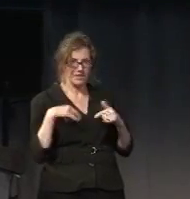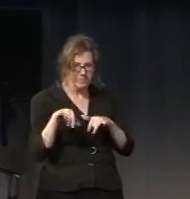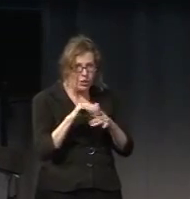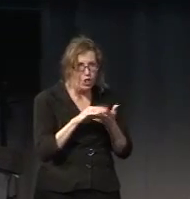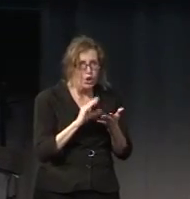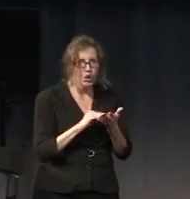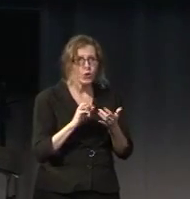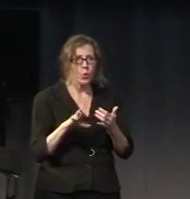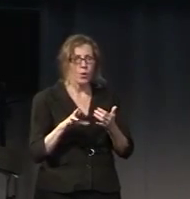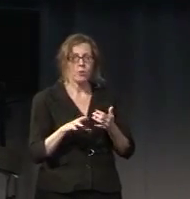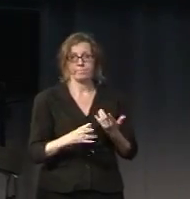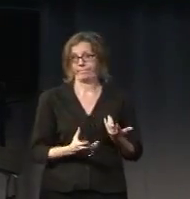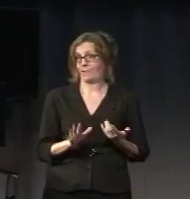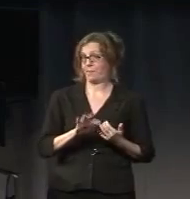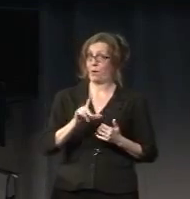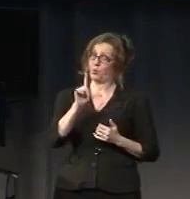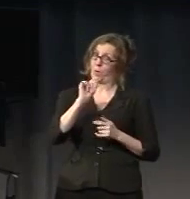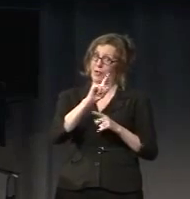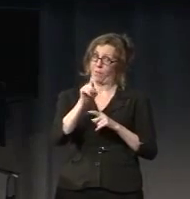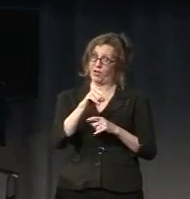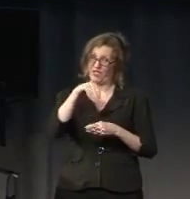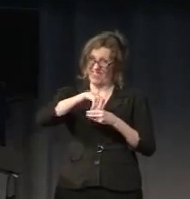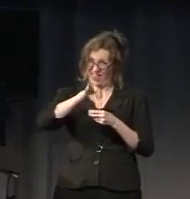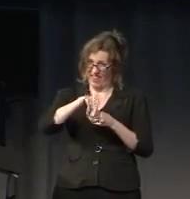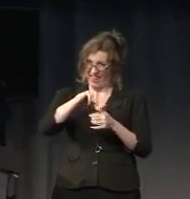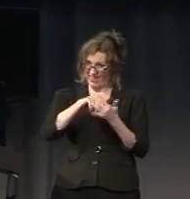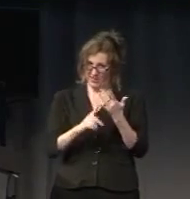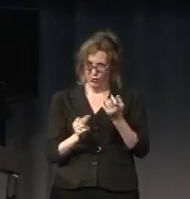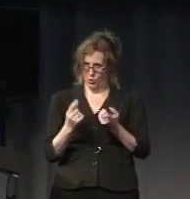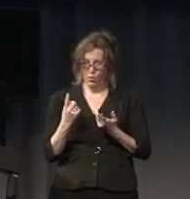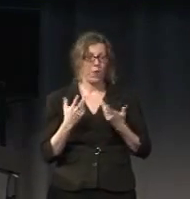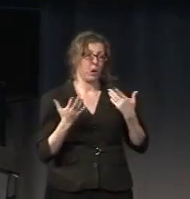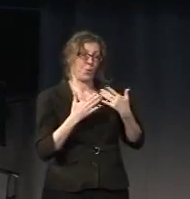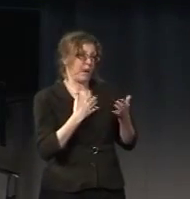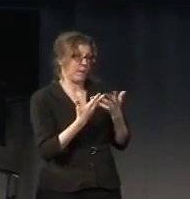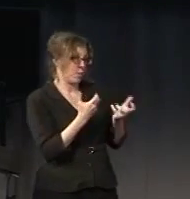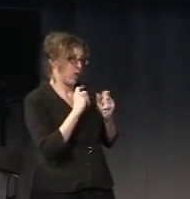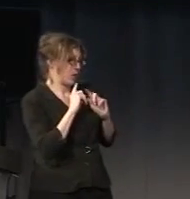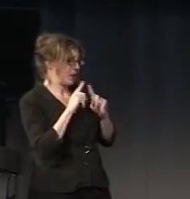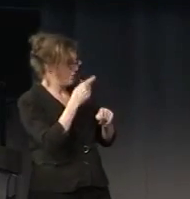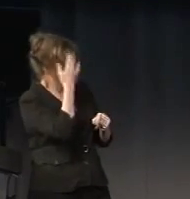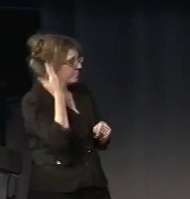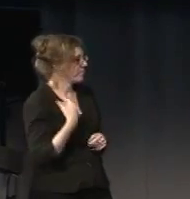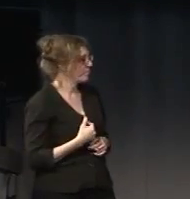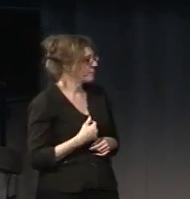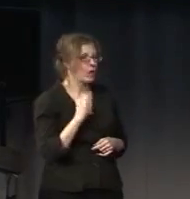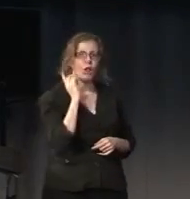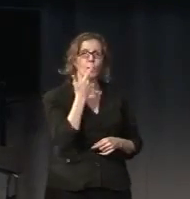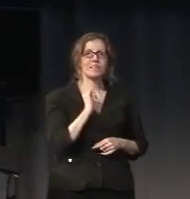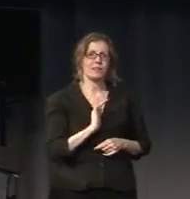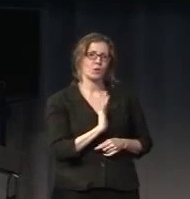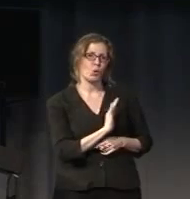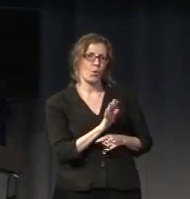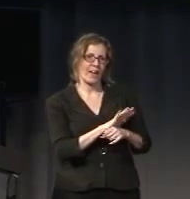great. So who wants to start with that one? Seems like your area to start.